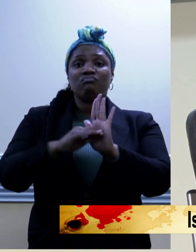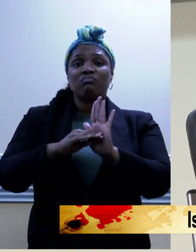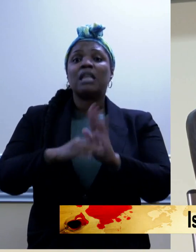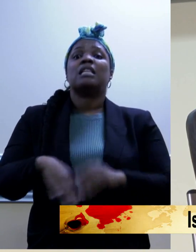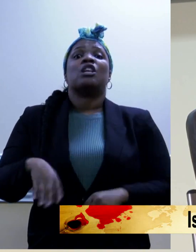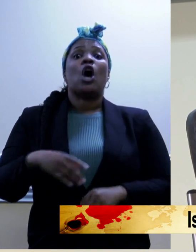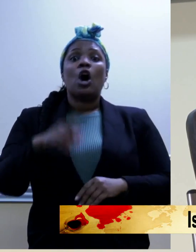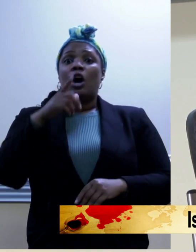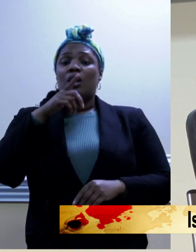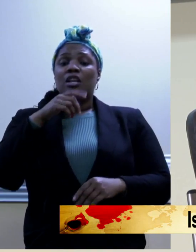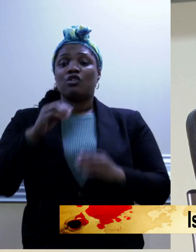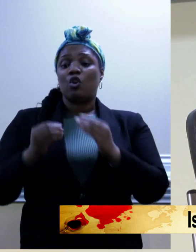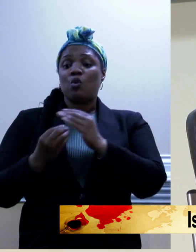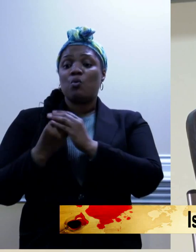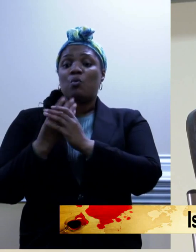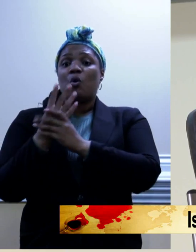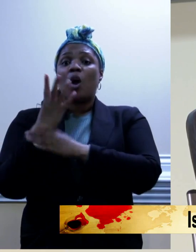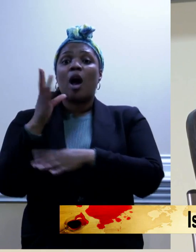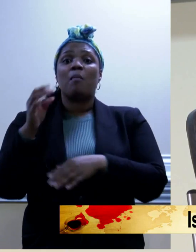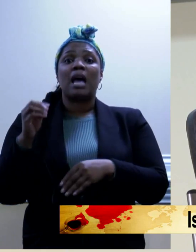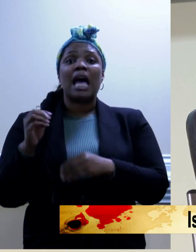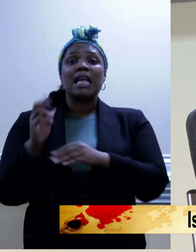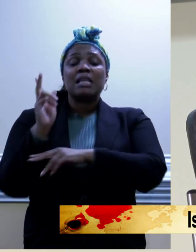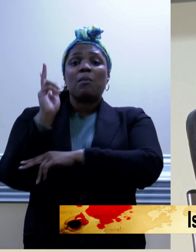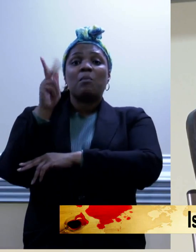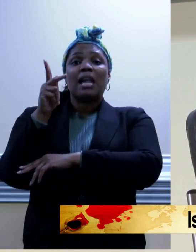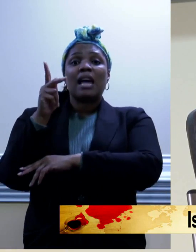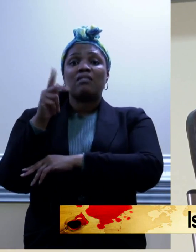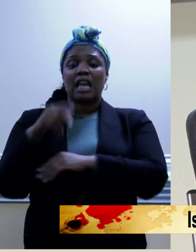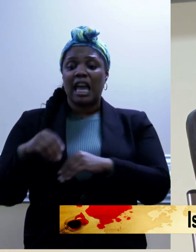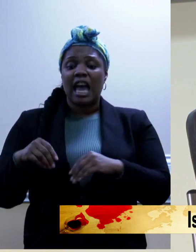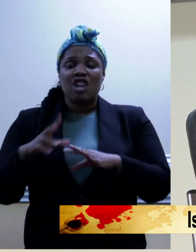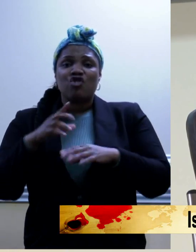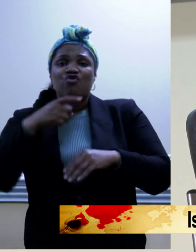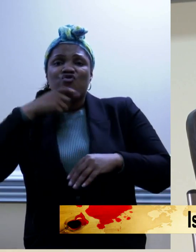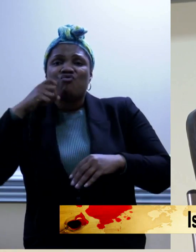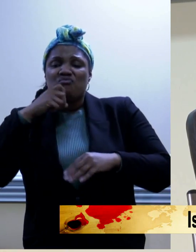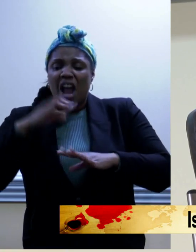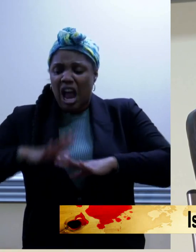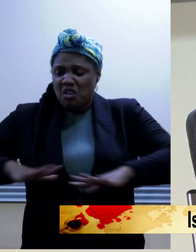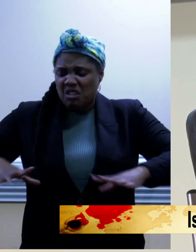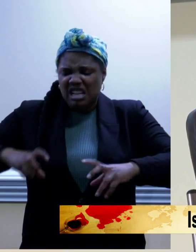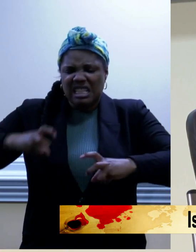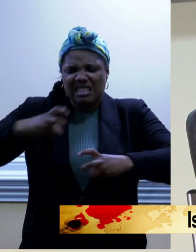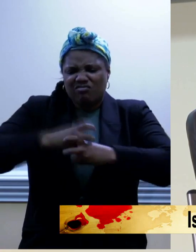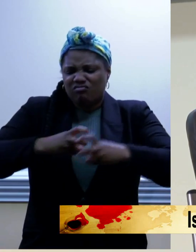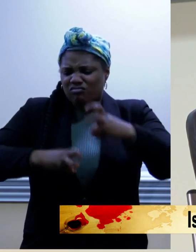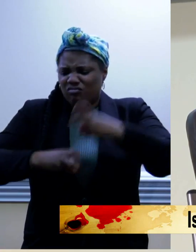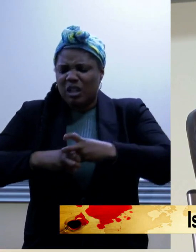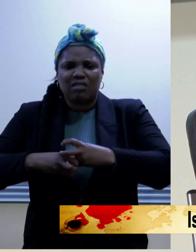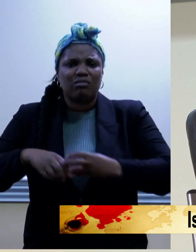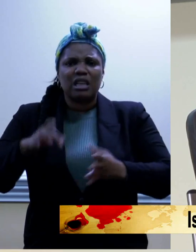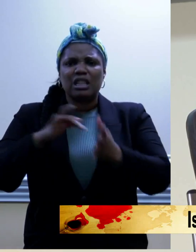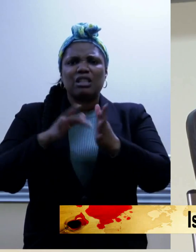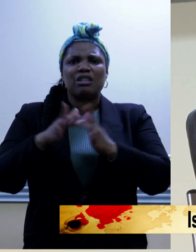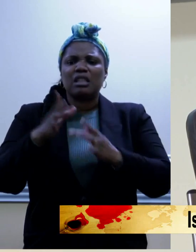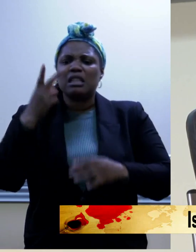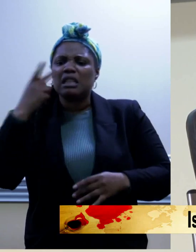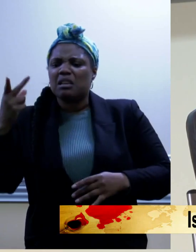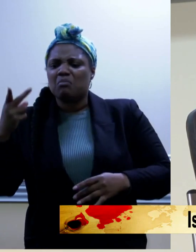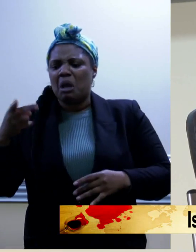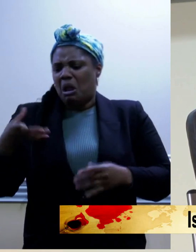as a tender plant. Go ahead. And as a root out of a dry ground. He had no form nor comeliness. And when we shall see